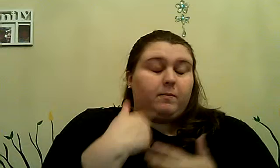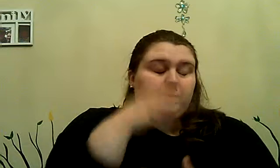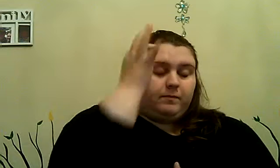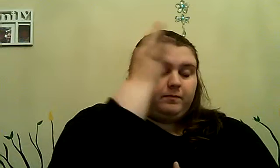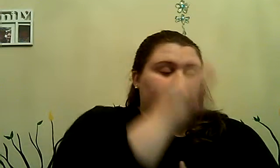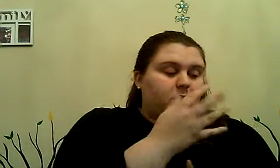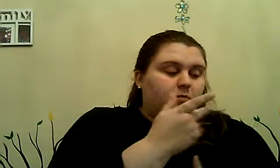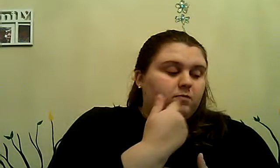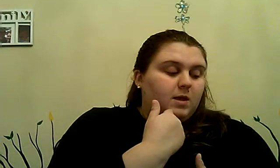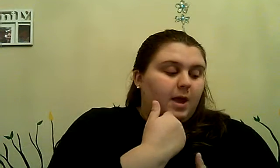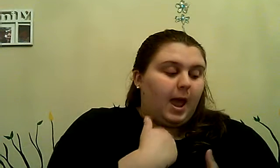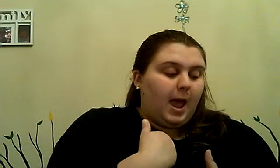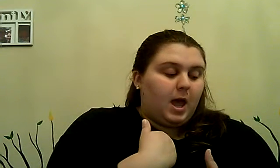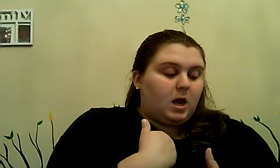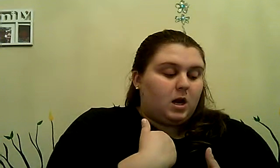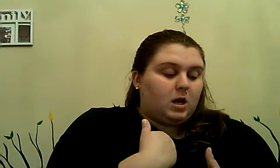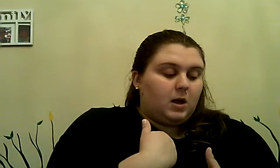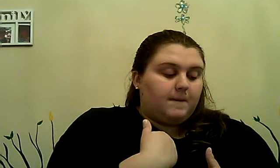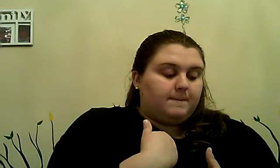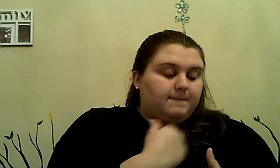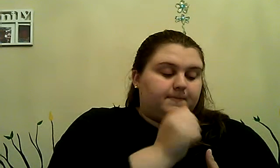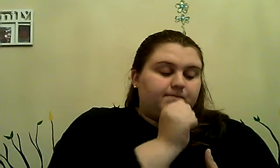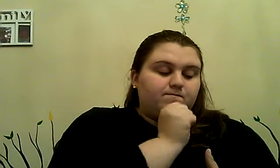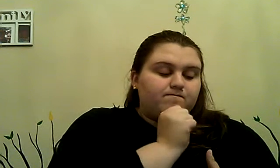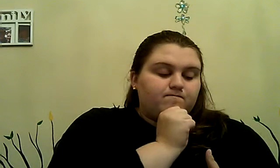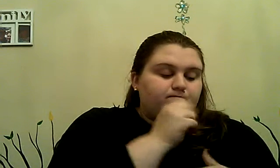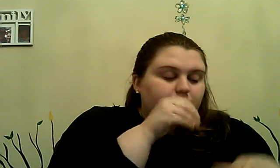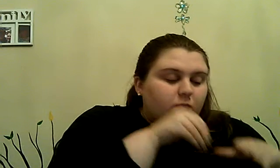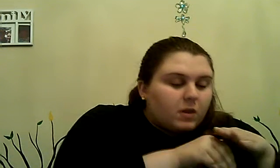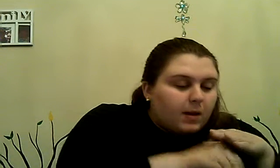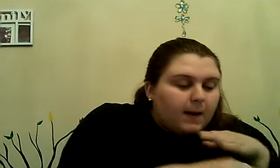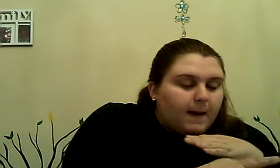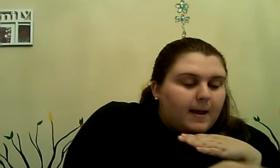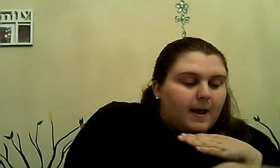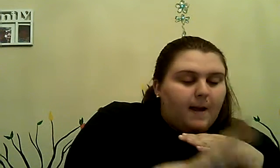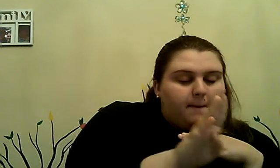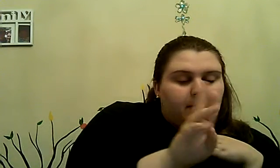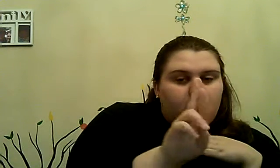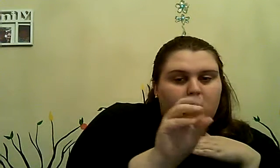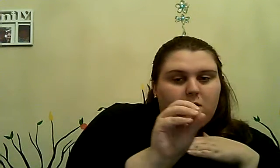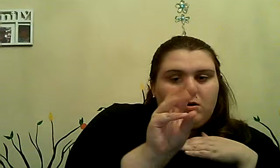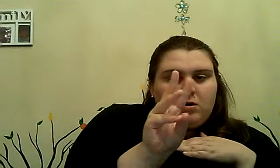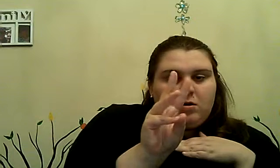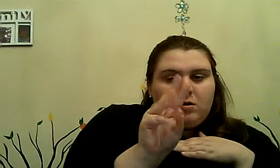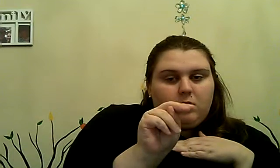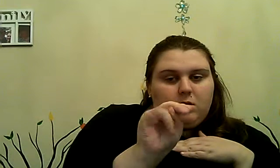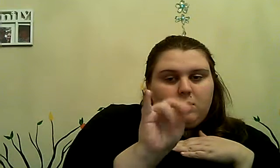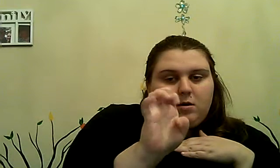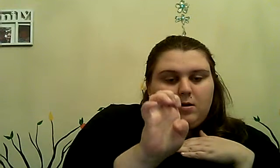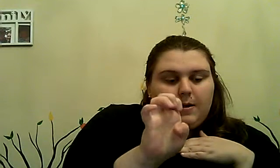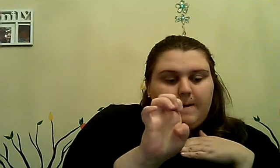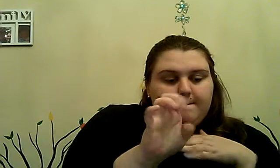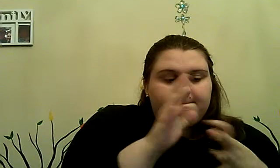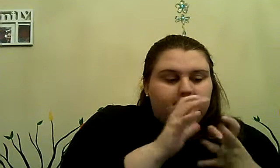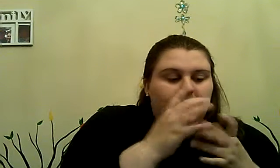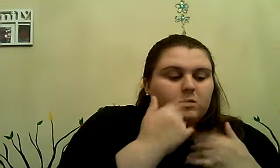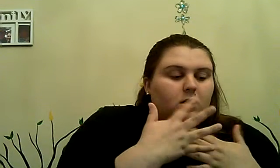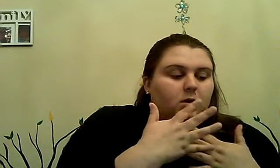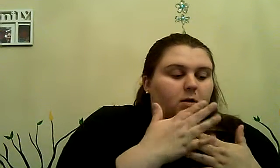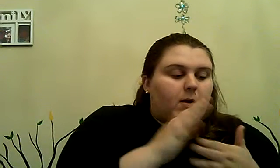thing. And as I forded mosquitoes and tried to make this cake on